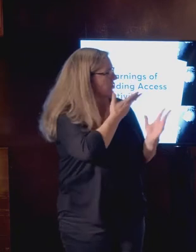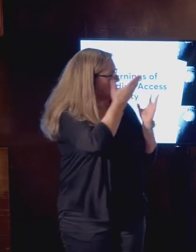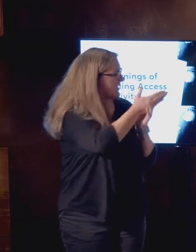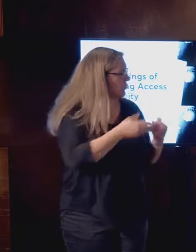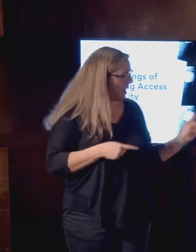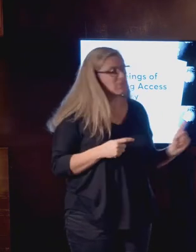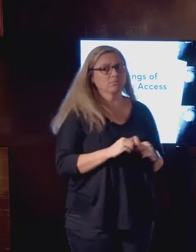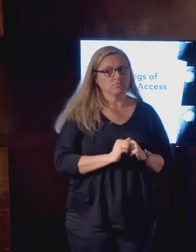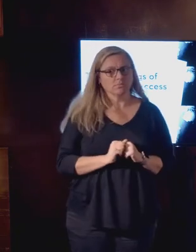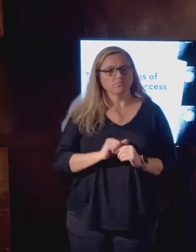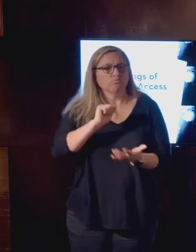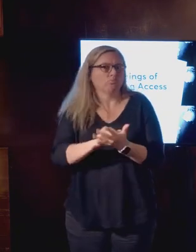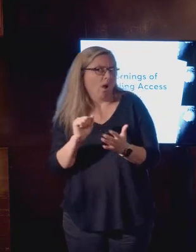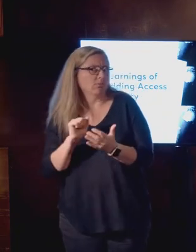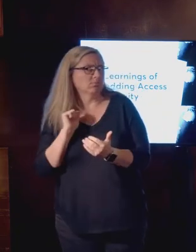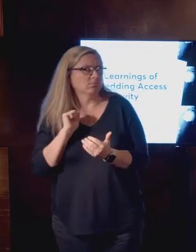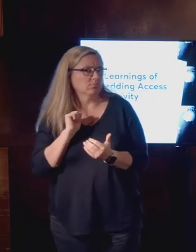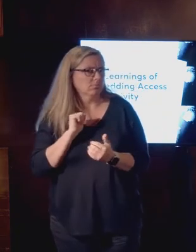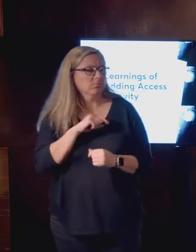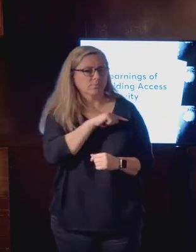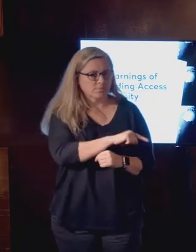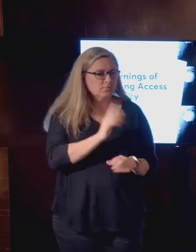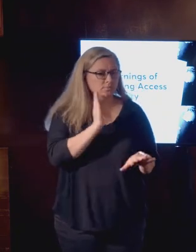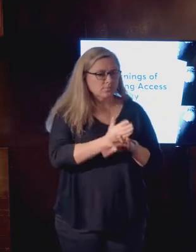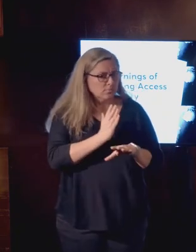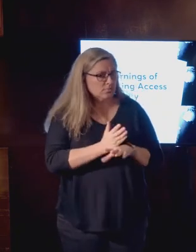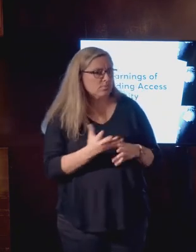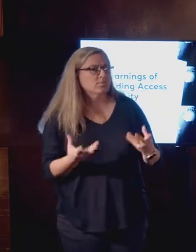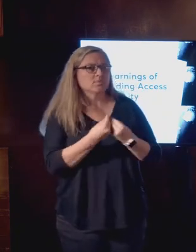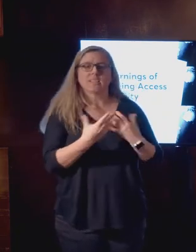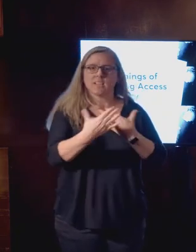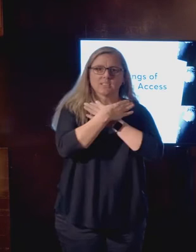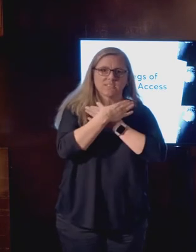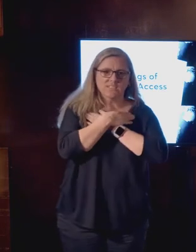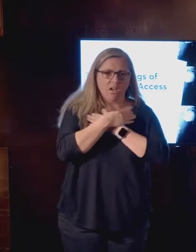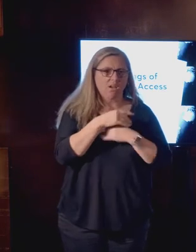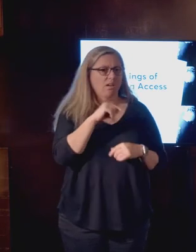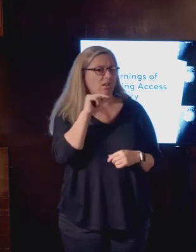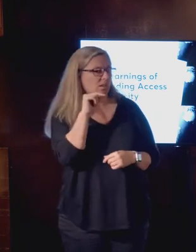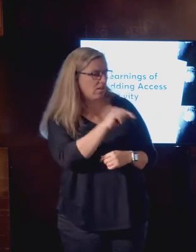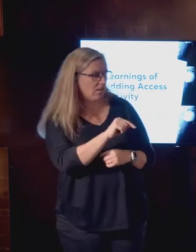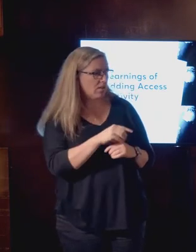to that clear. Yeah. And then to work with Asphyxia, because,